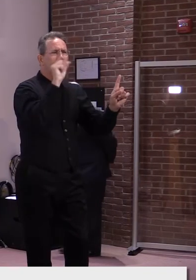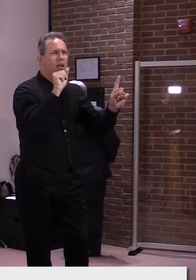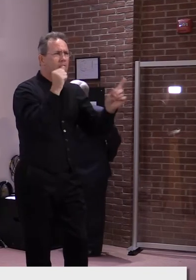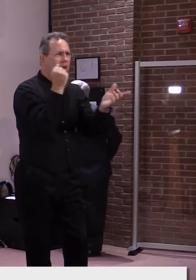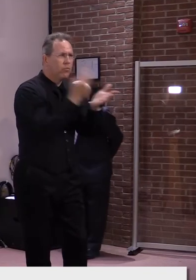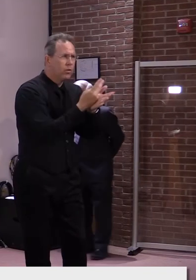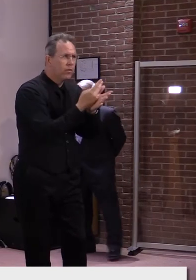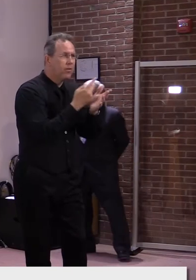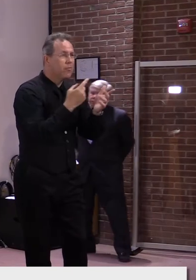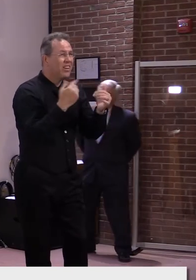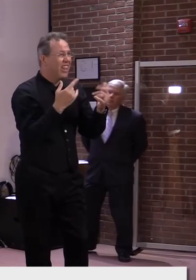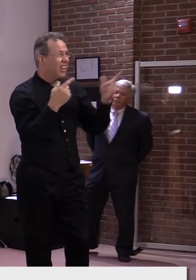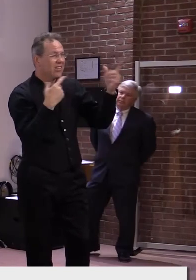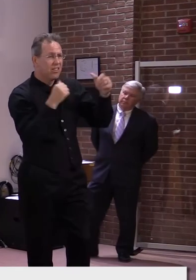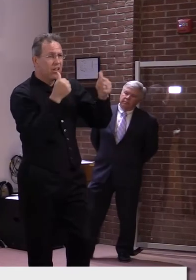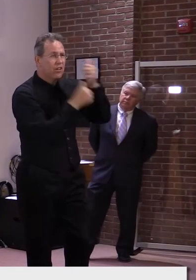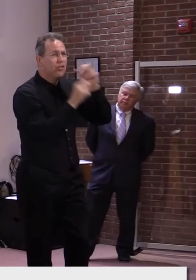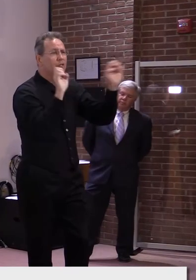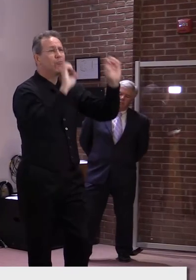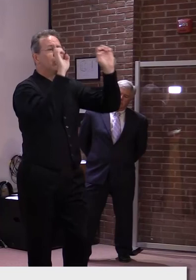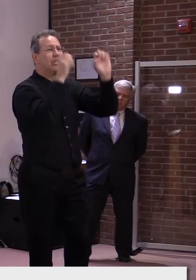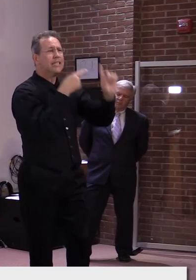of the legal analysis at this point.